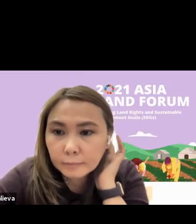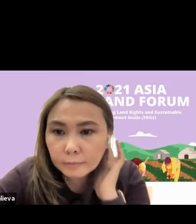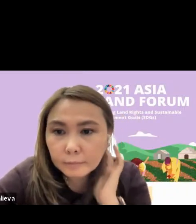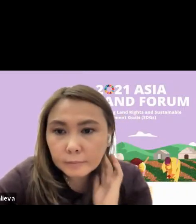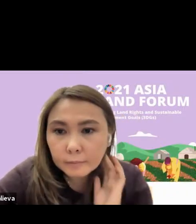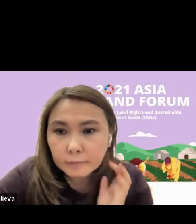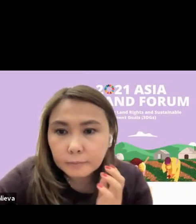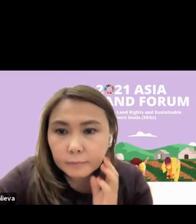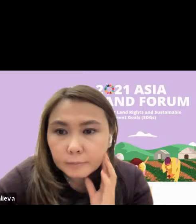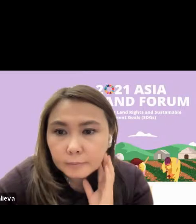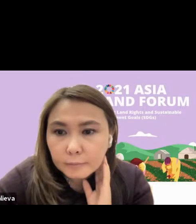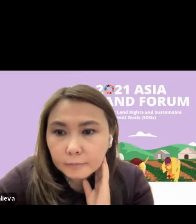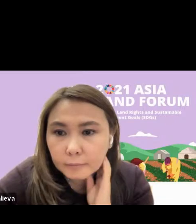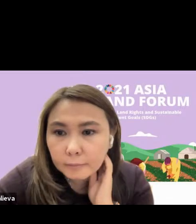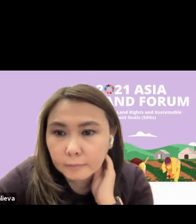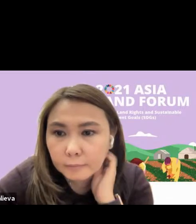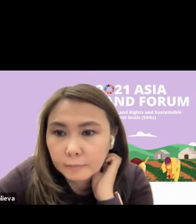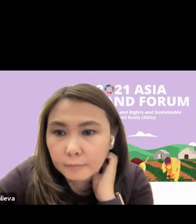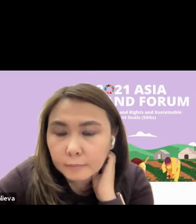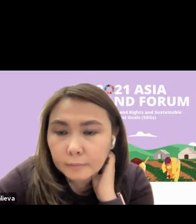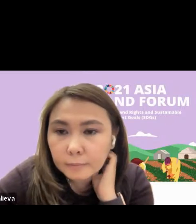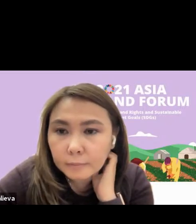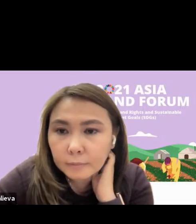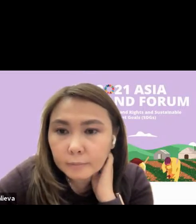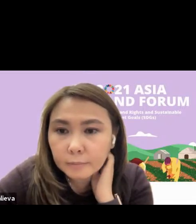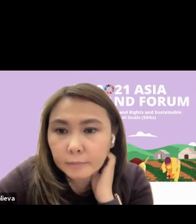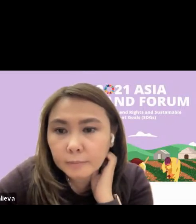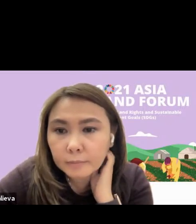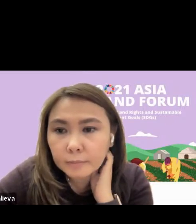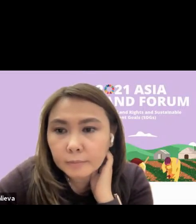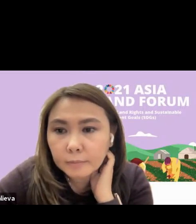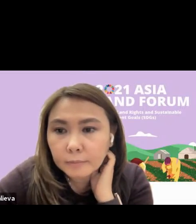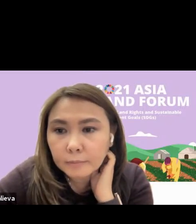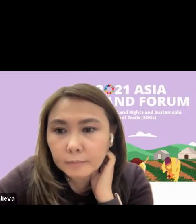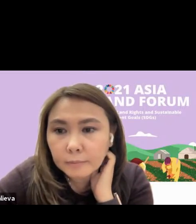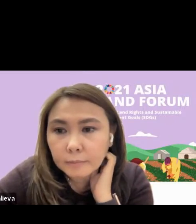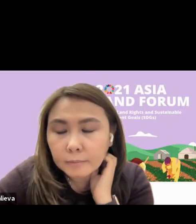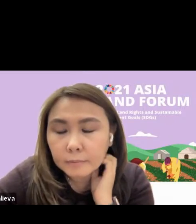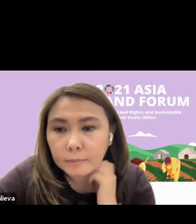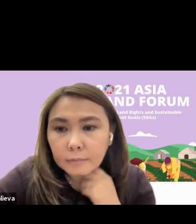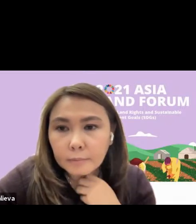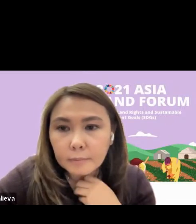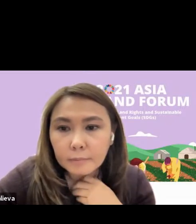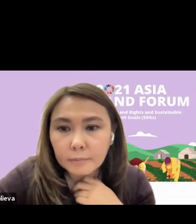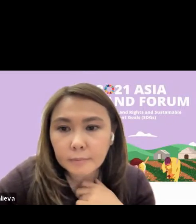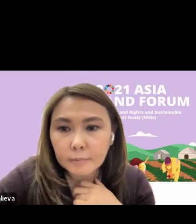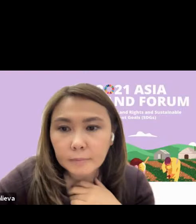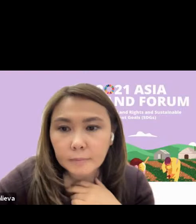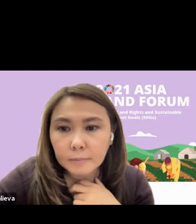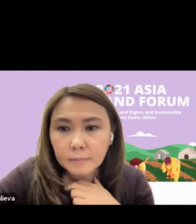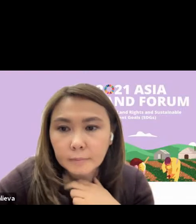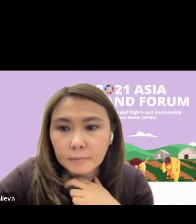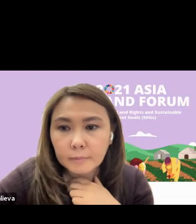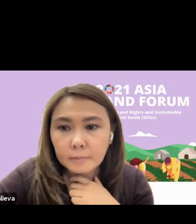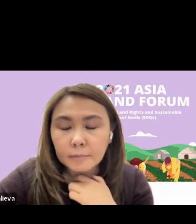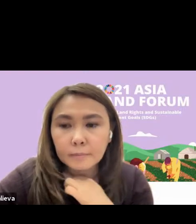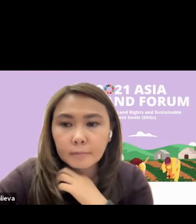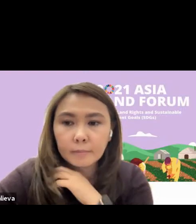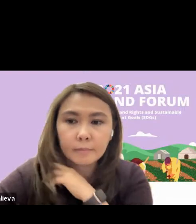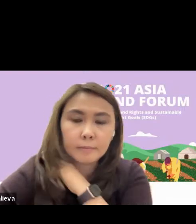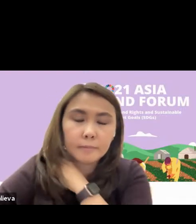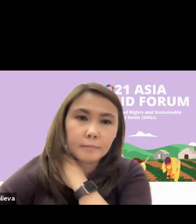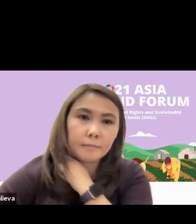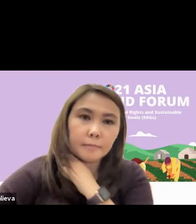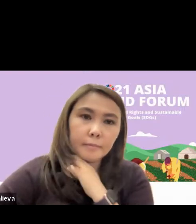ILC members in Asia to participate in the Global Land Forum Youth. And you are right, the deadline to apply is on